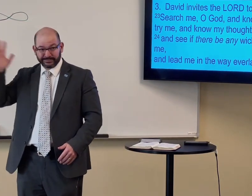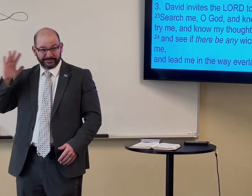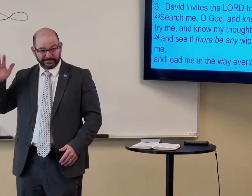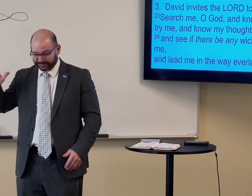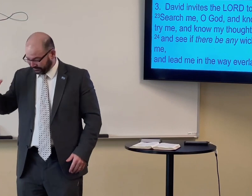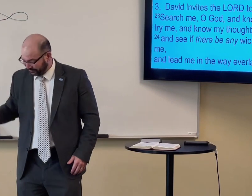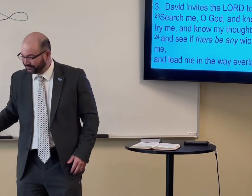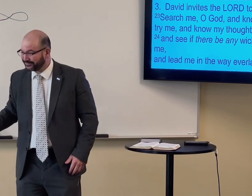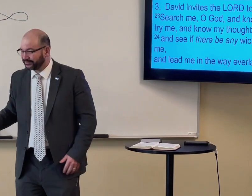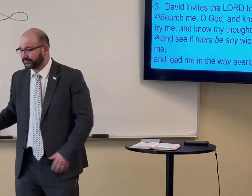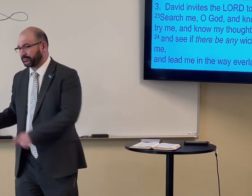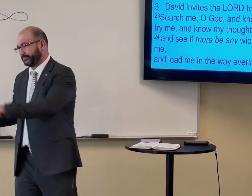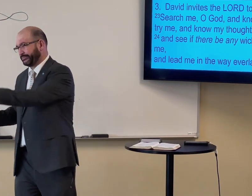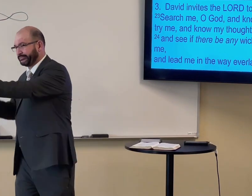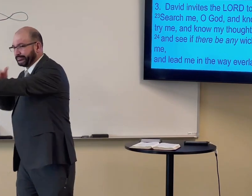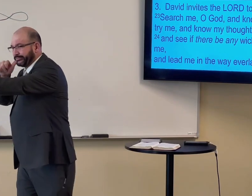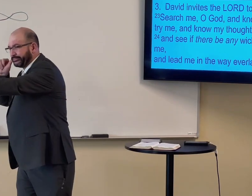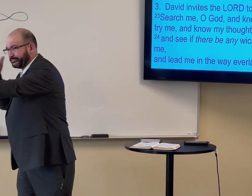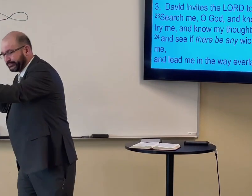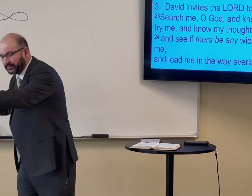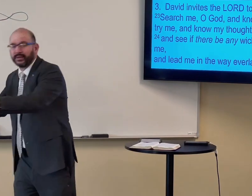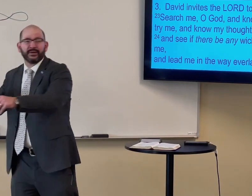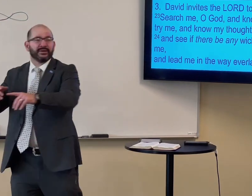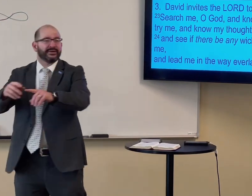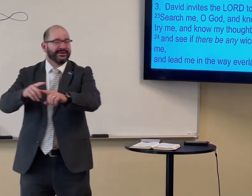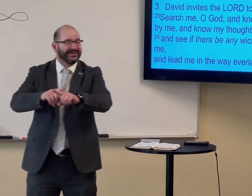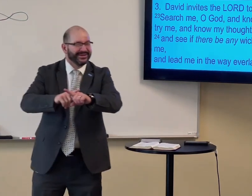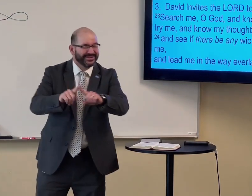You know, before, when you were young,